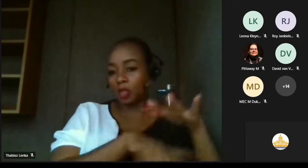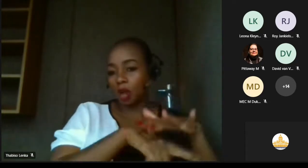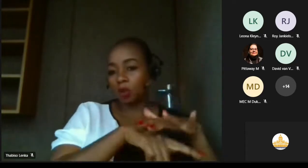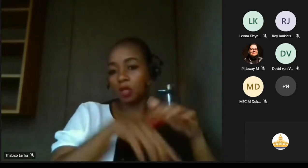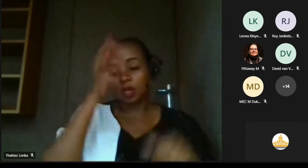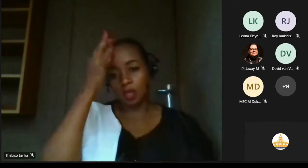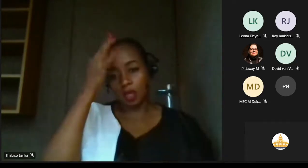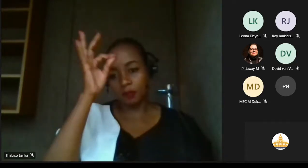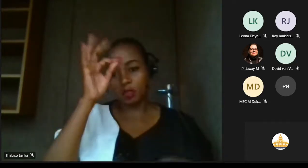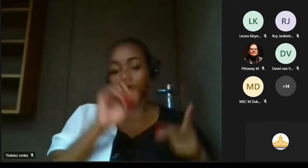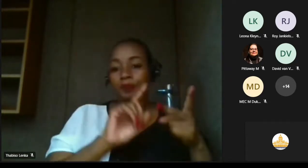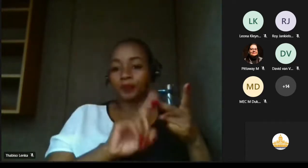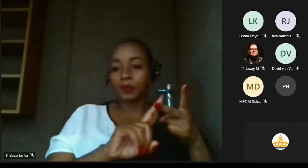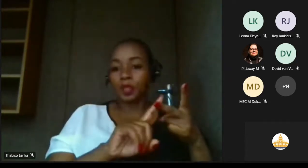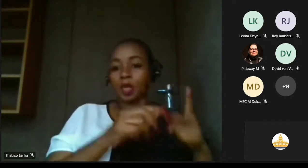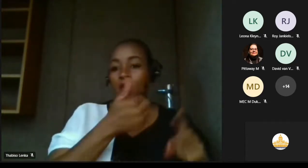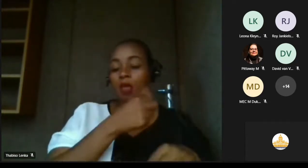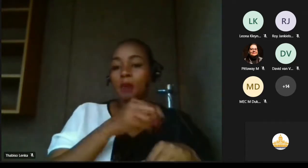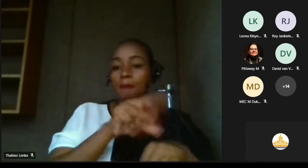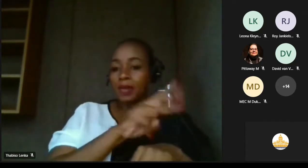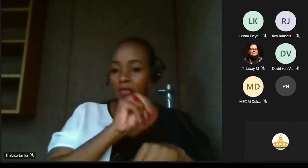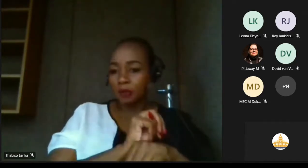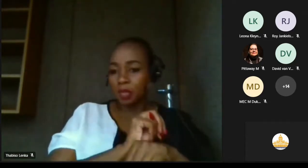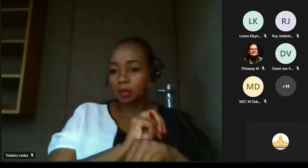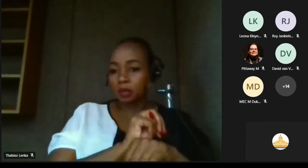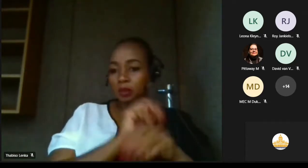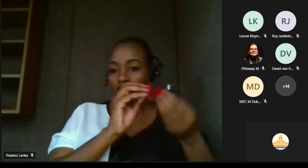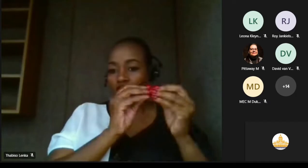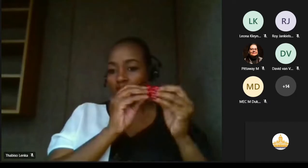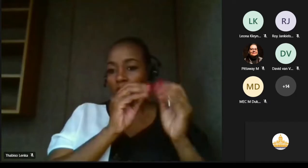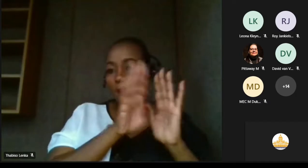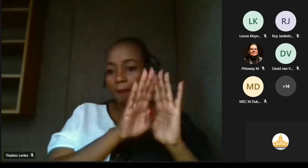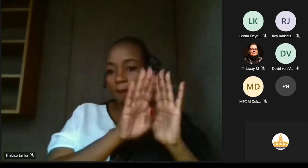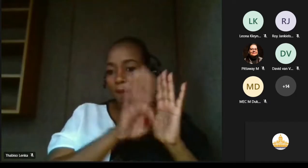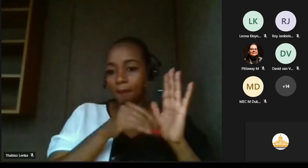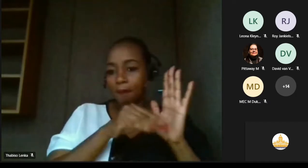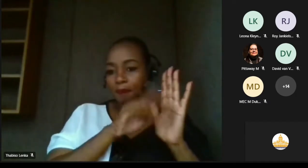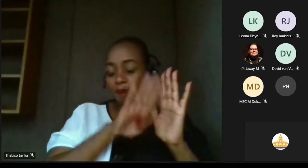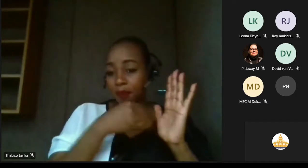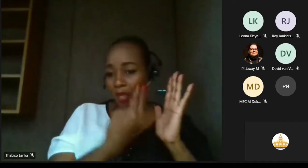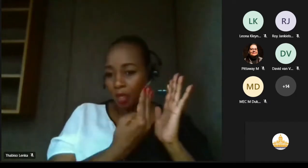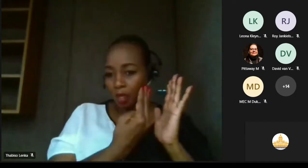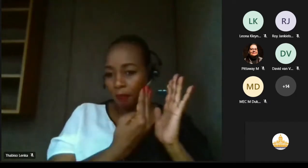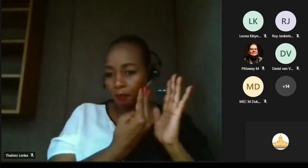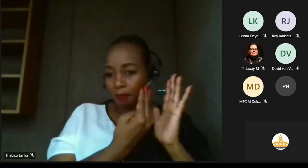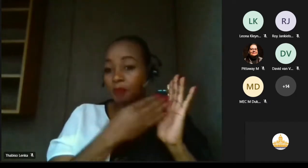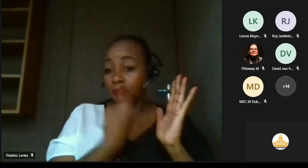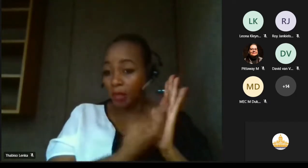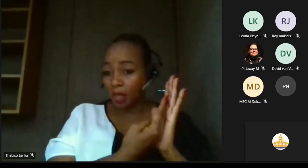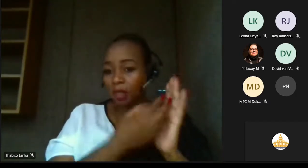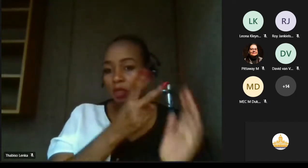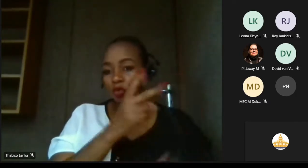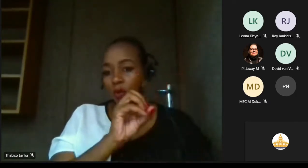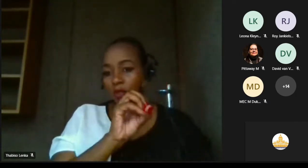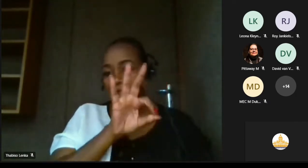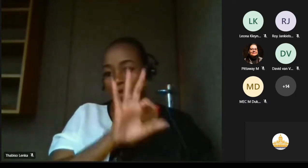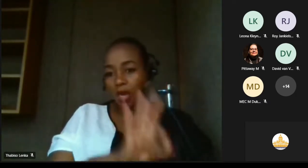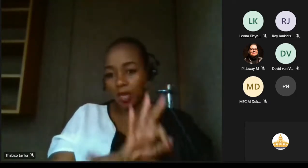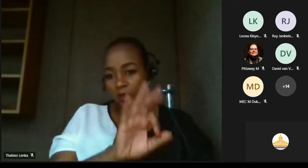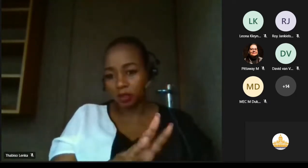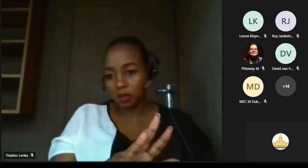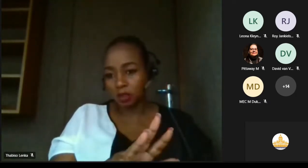as follows. Municipal 1, Systems Amendment of Bill, the Portfolio Committee 2D on Cooperative Governance and Traditional Affairs.